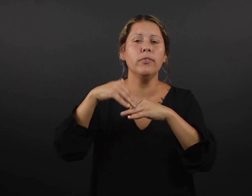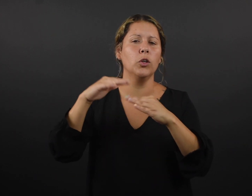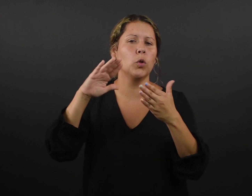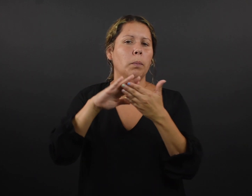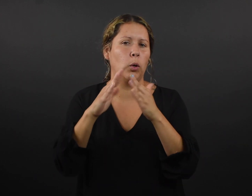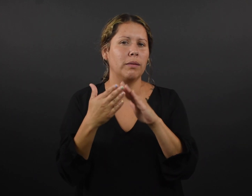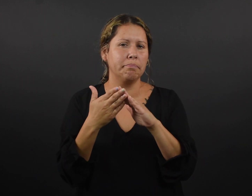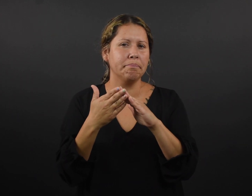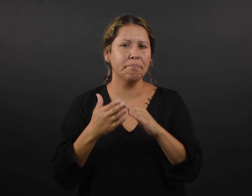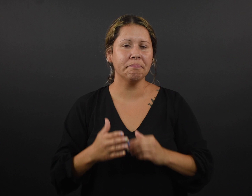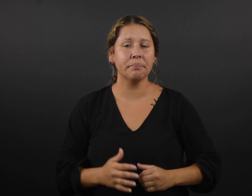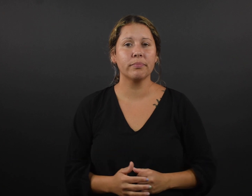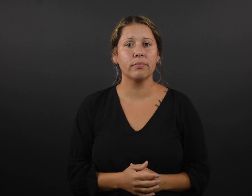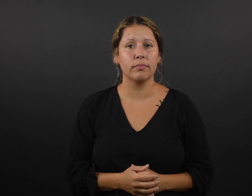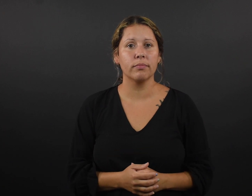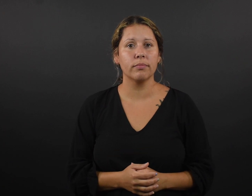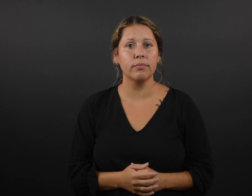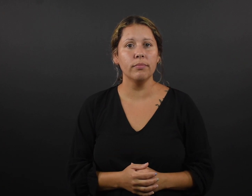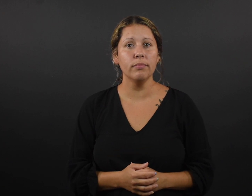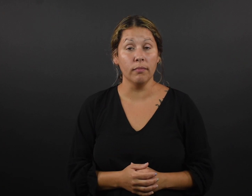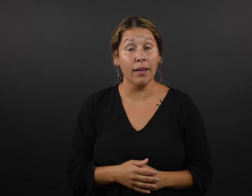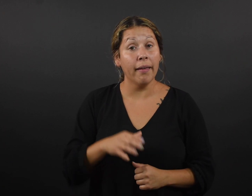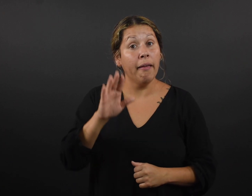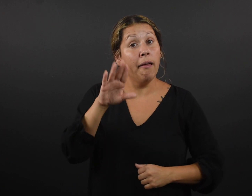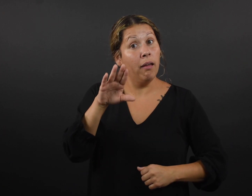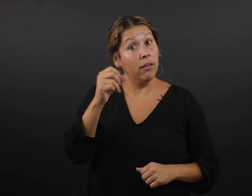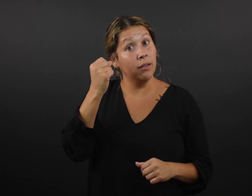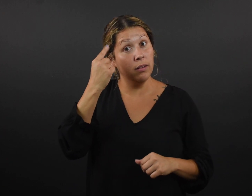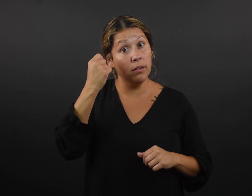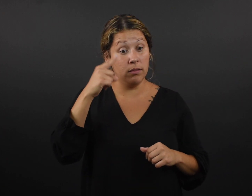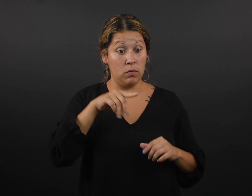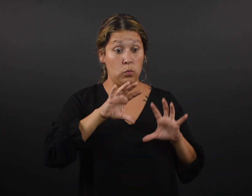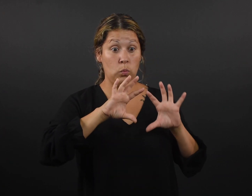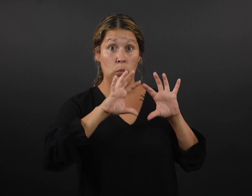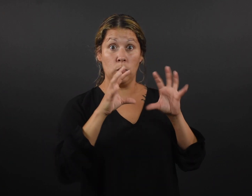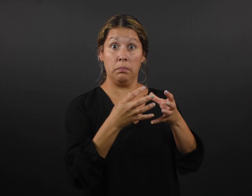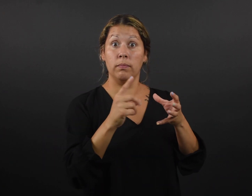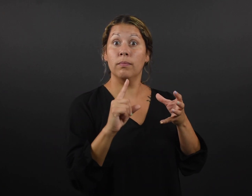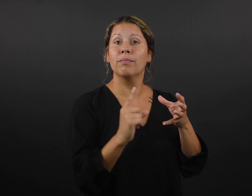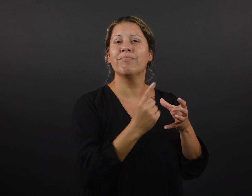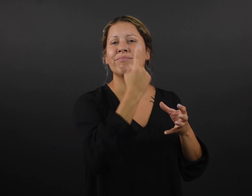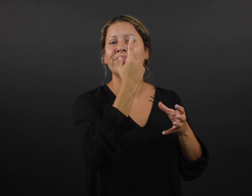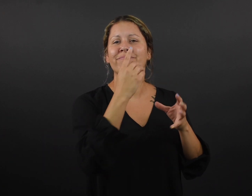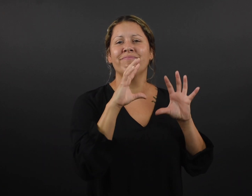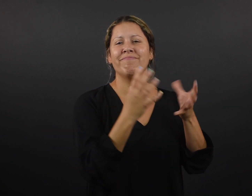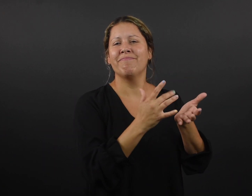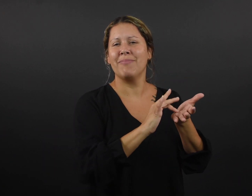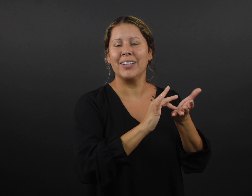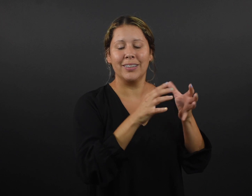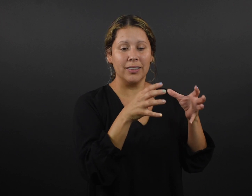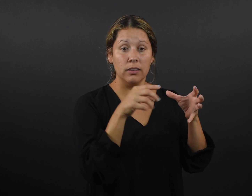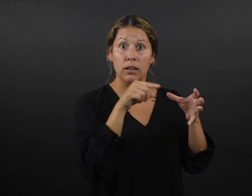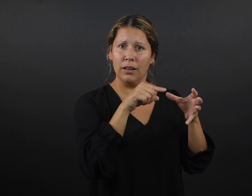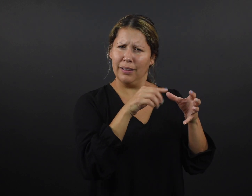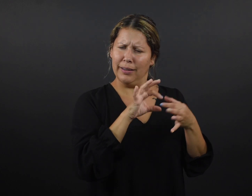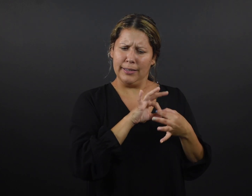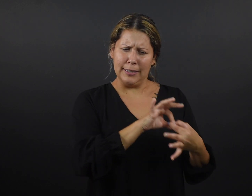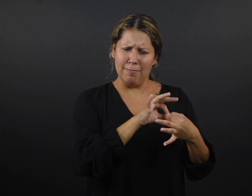Because of the group's deep roots in community, they were able to share critical insights back to